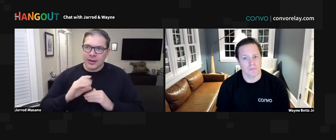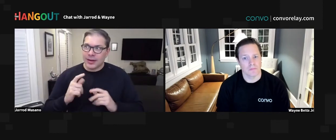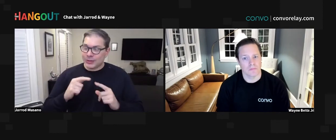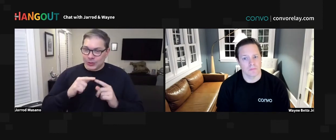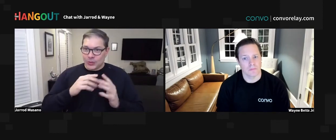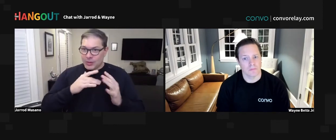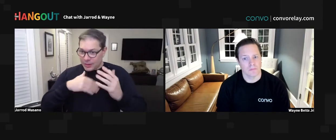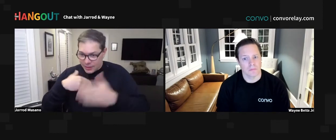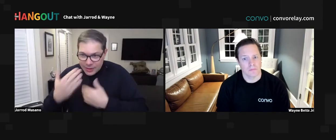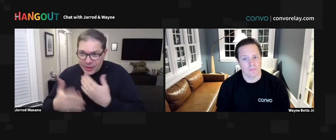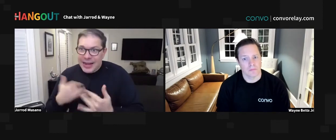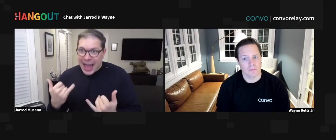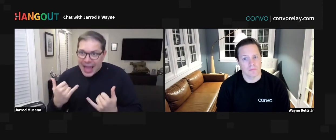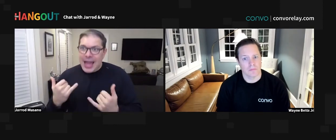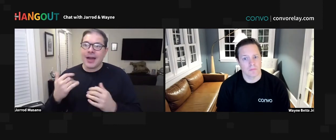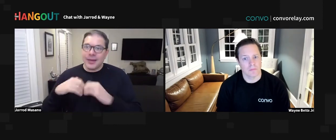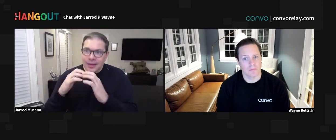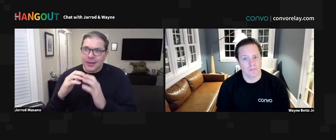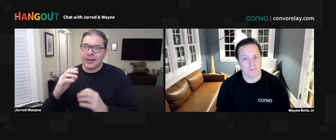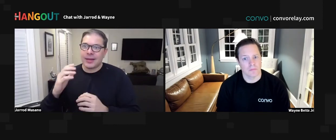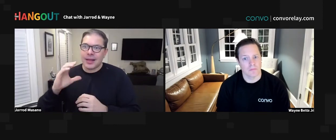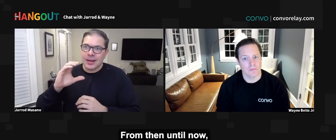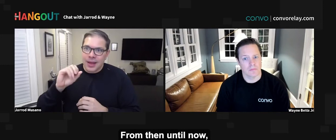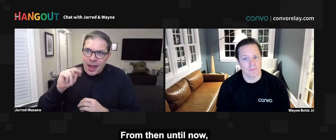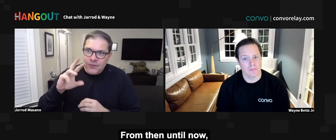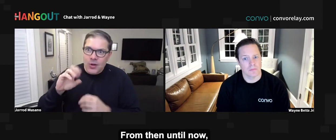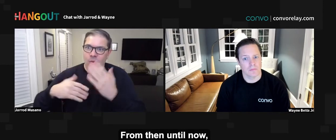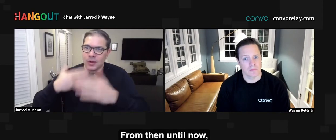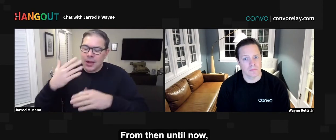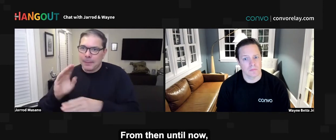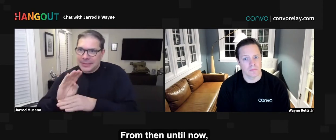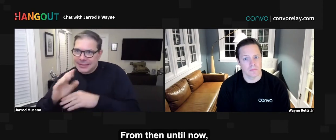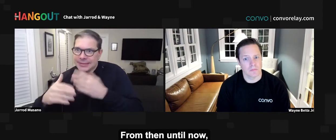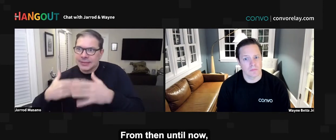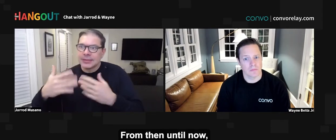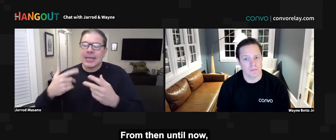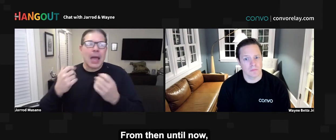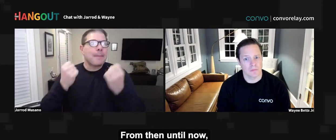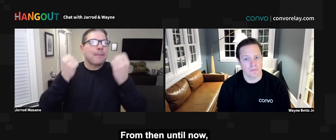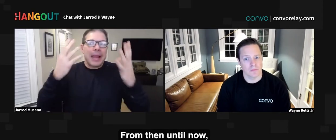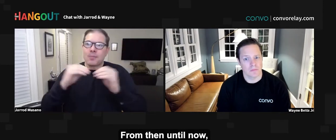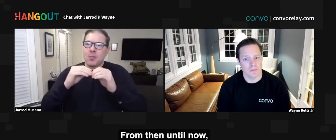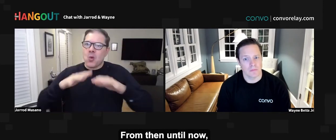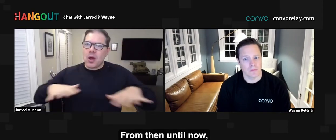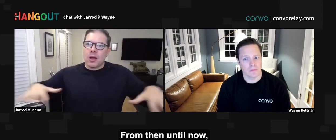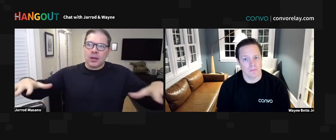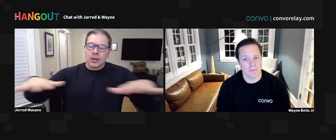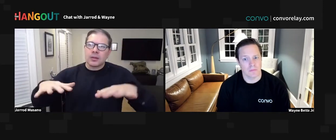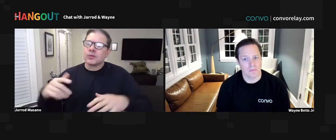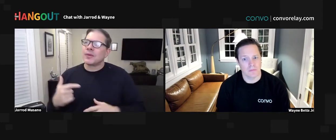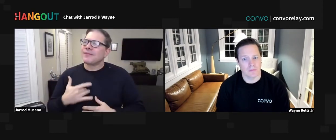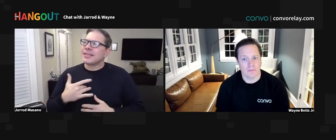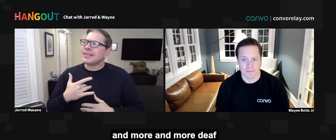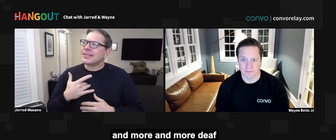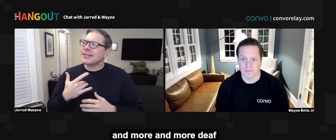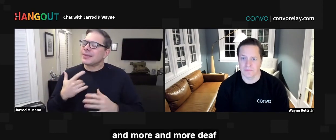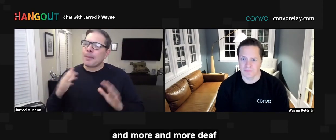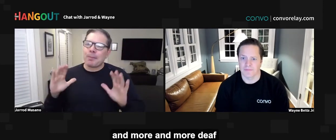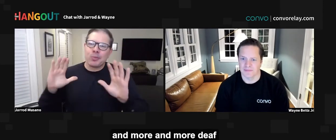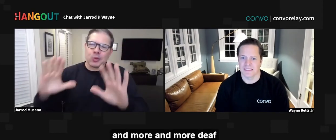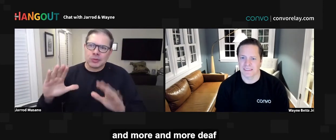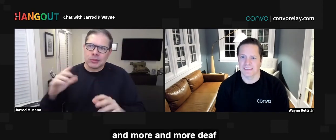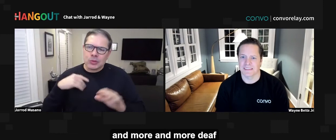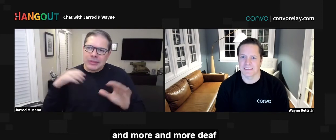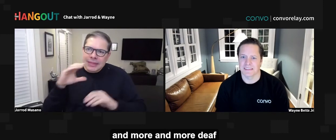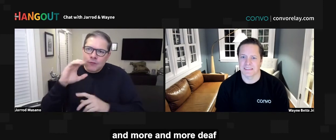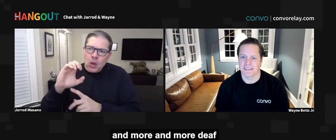struggle. Um, from then till now, establishing Convo and